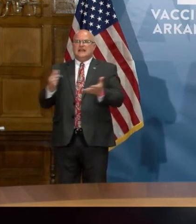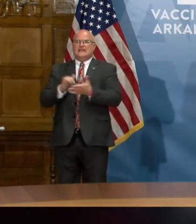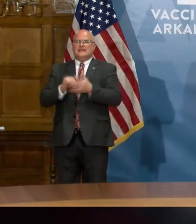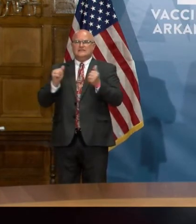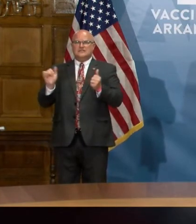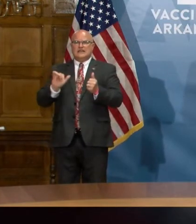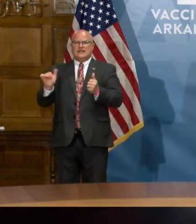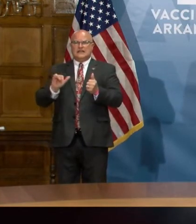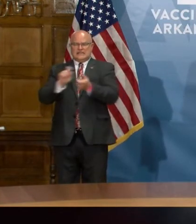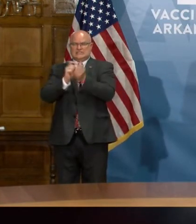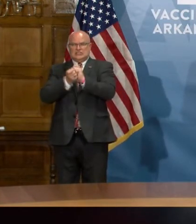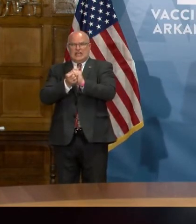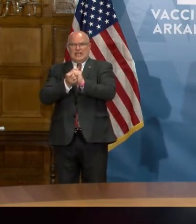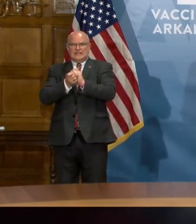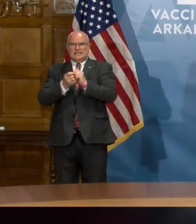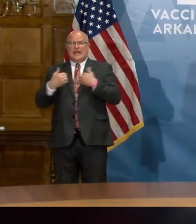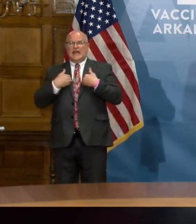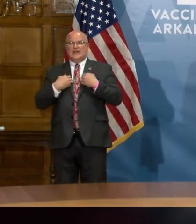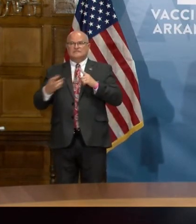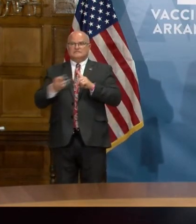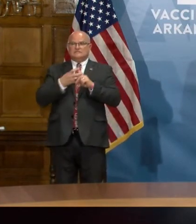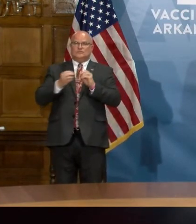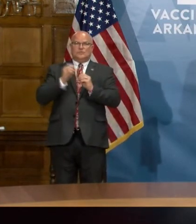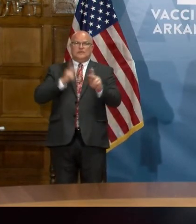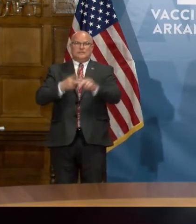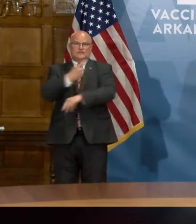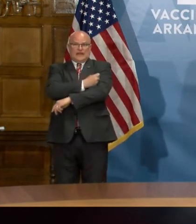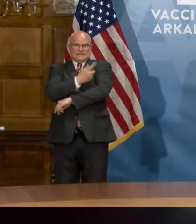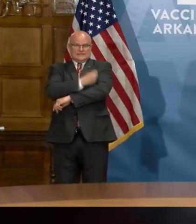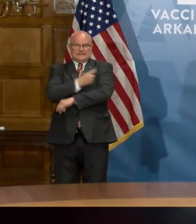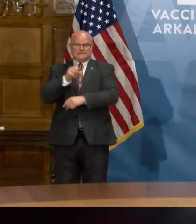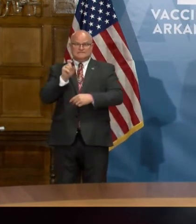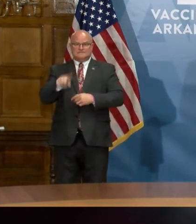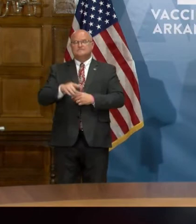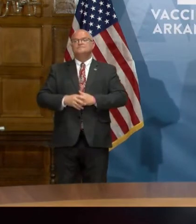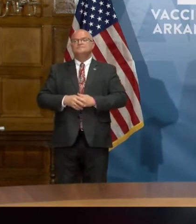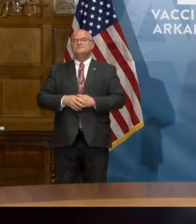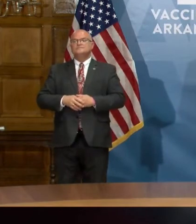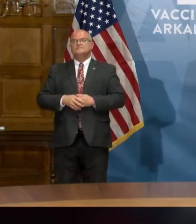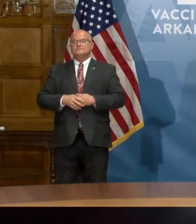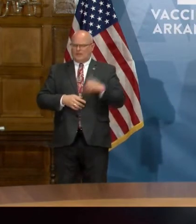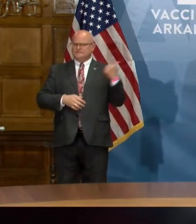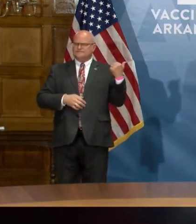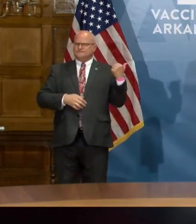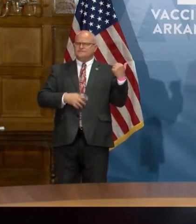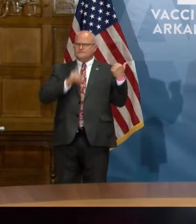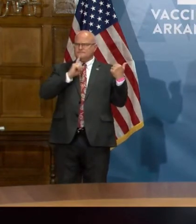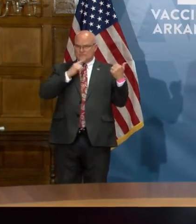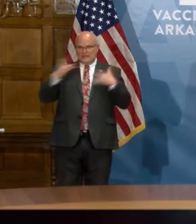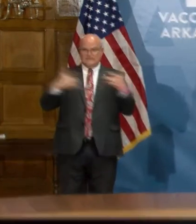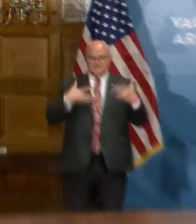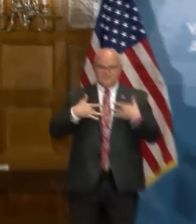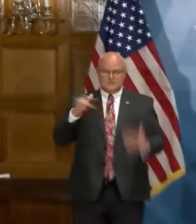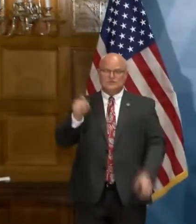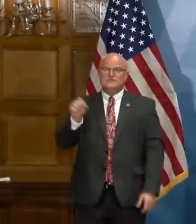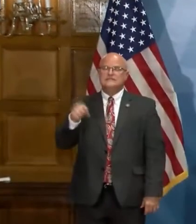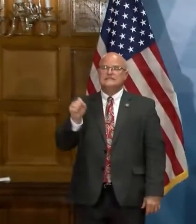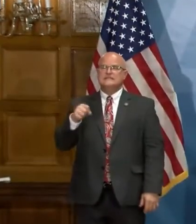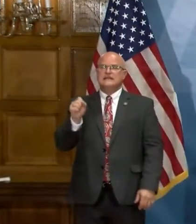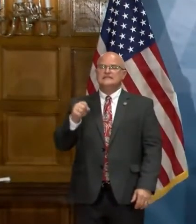you think might change that to get more people to get vaccinated? Well, sure. Well, I'm concerned about